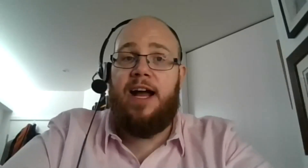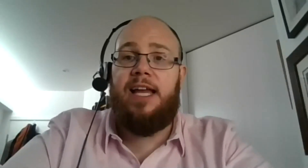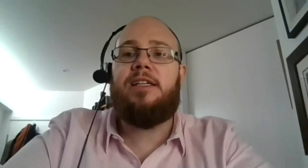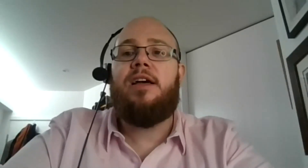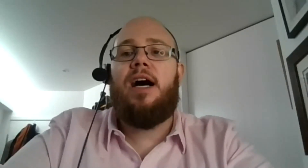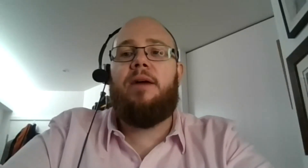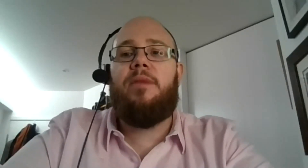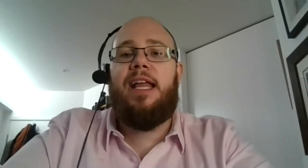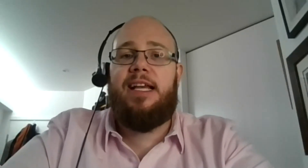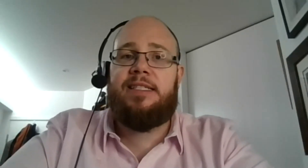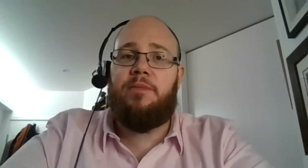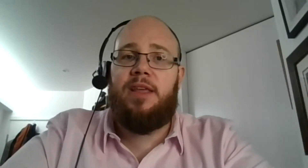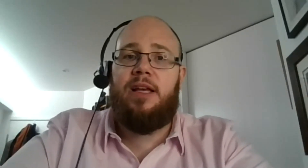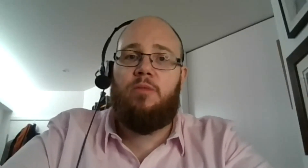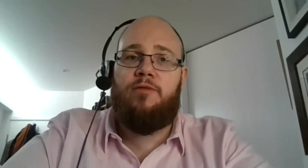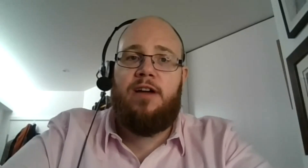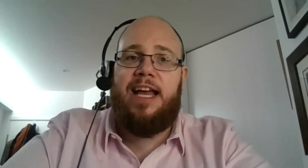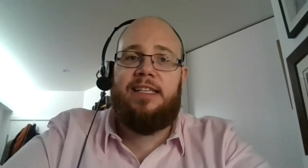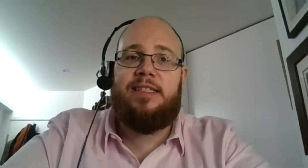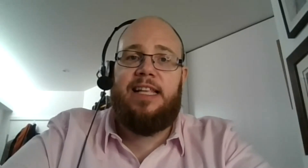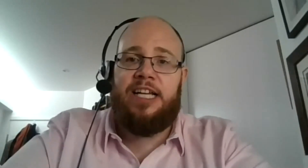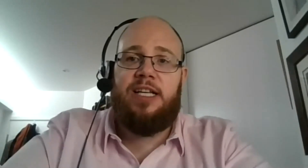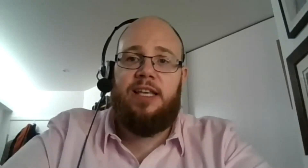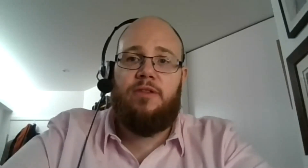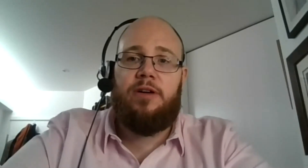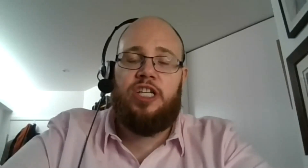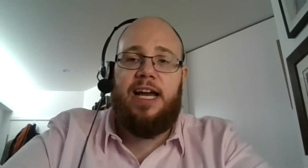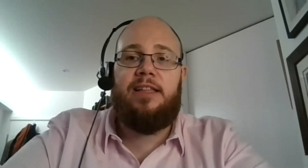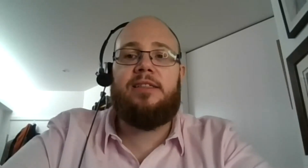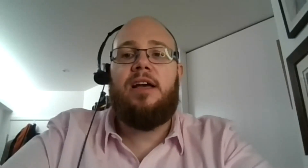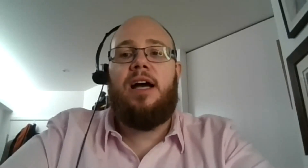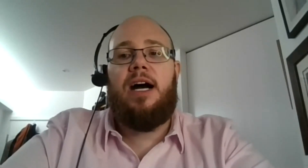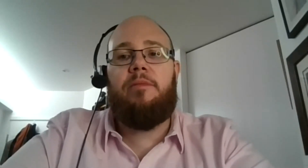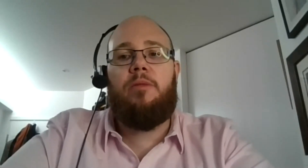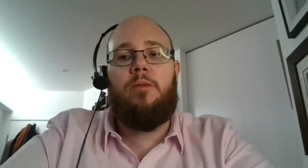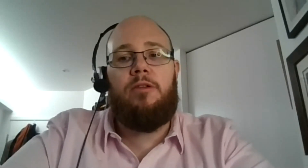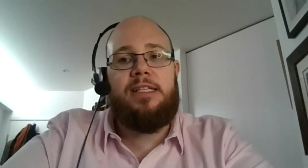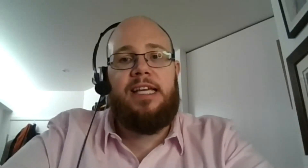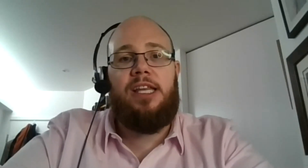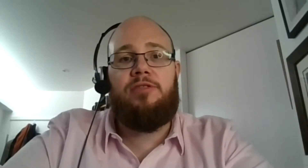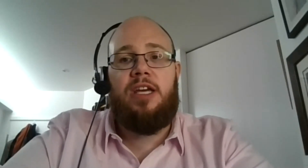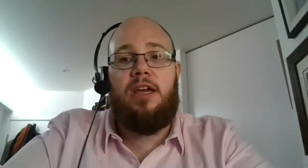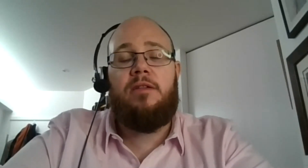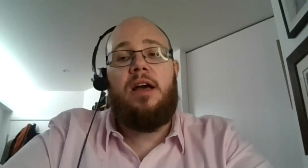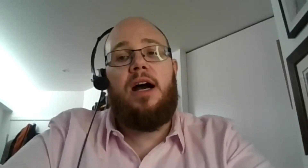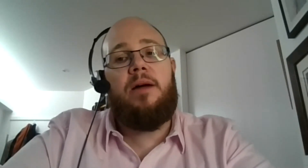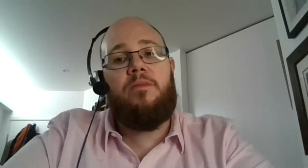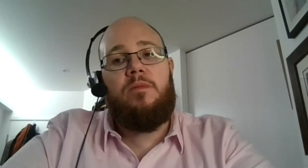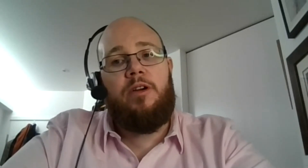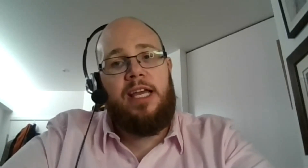afraid. It is something that we've raised nationally through our chains, and we will continue to. We've got to keep